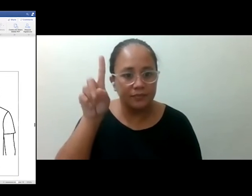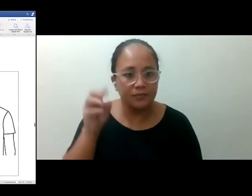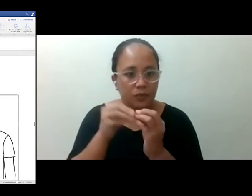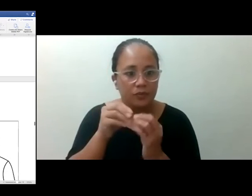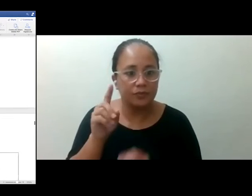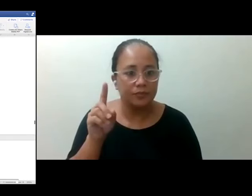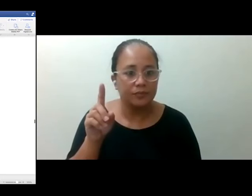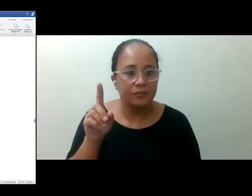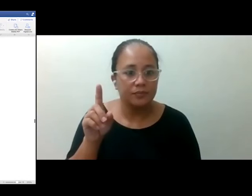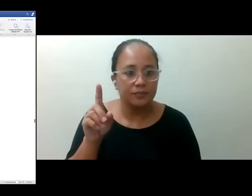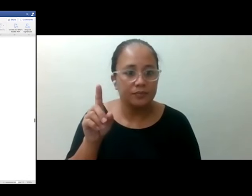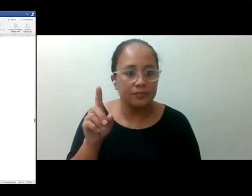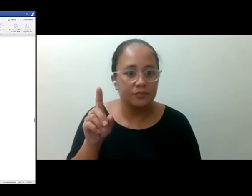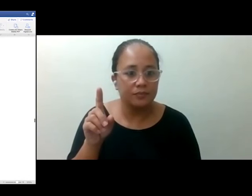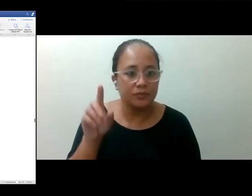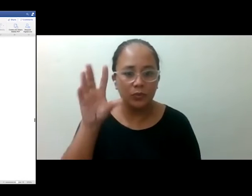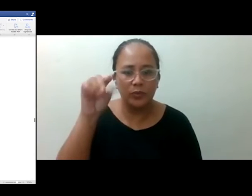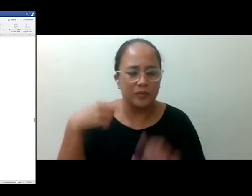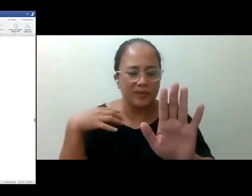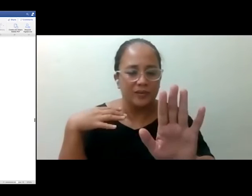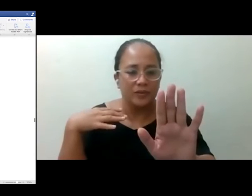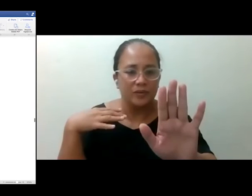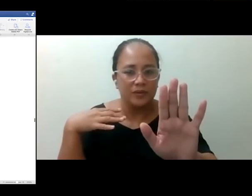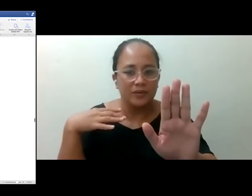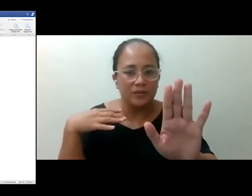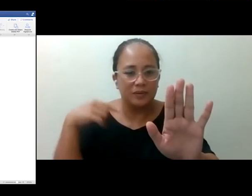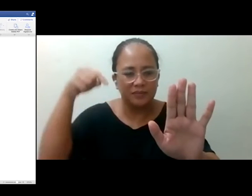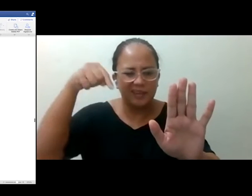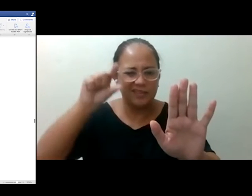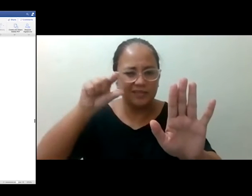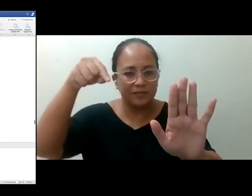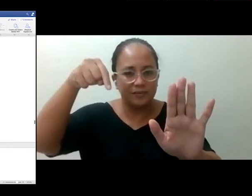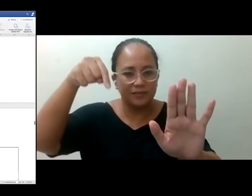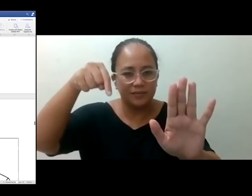okay, so this should, wait. Okay, go back down.